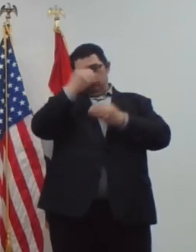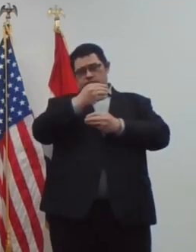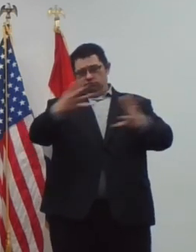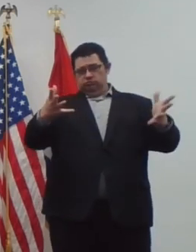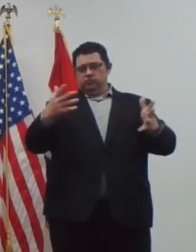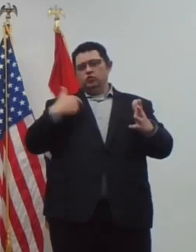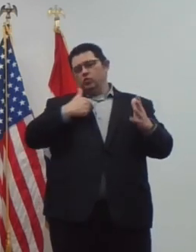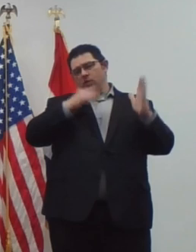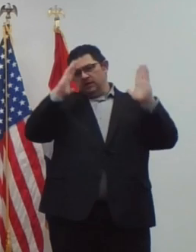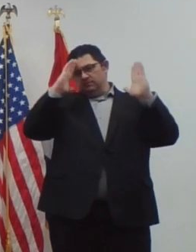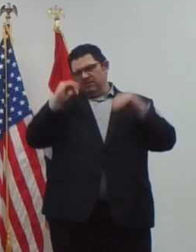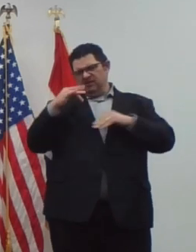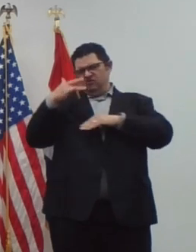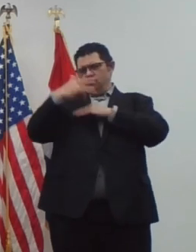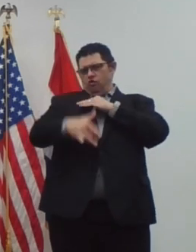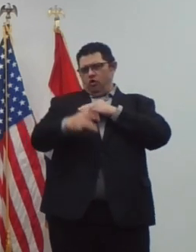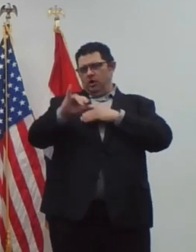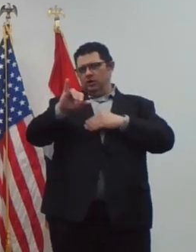will be open in early June.